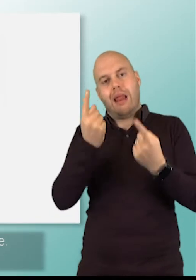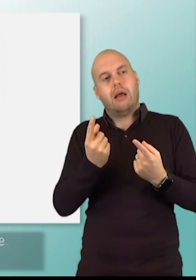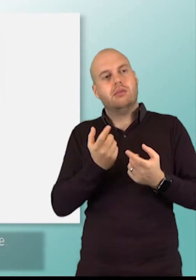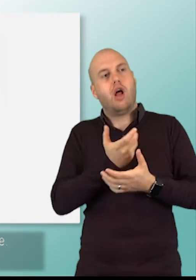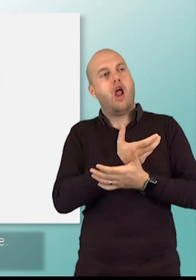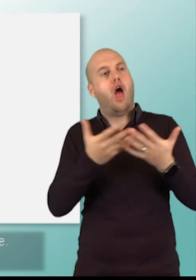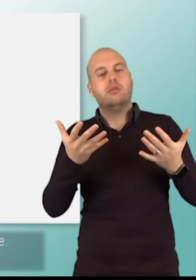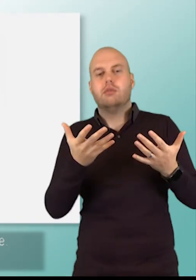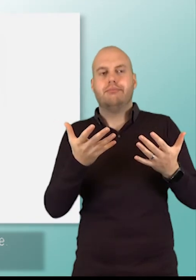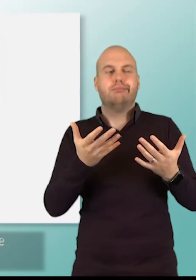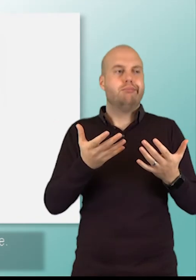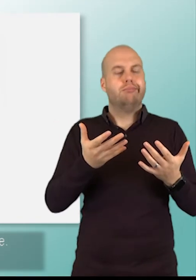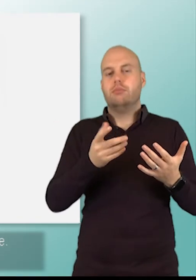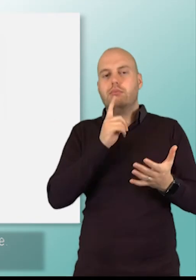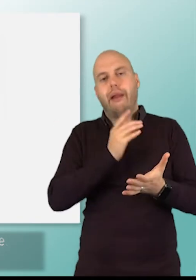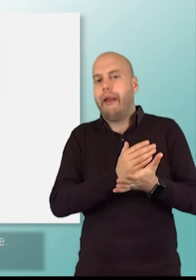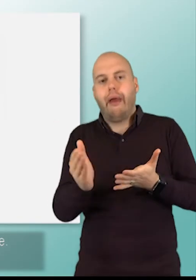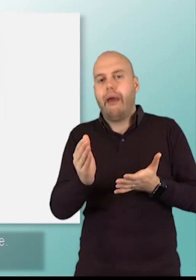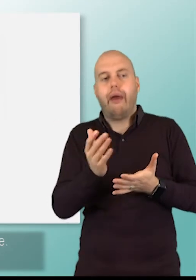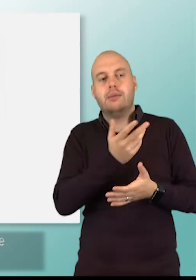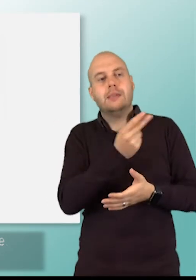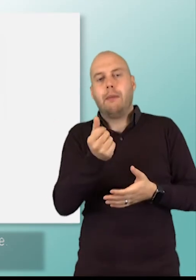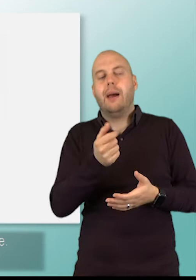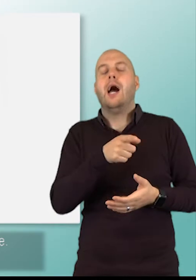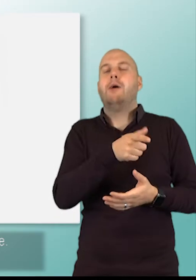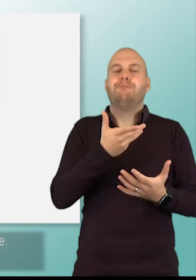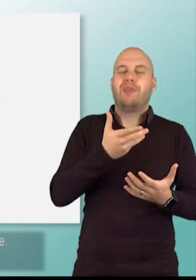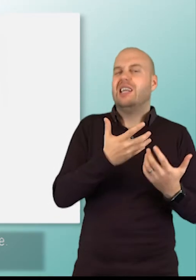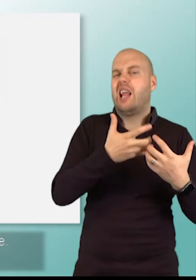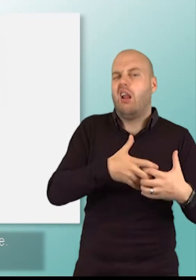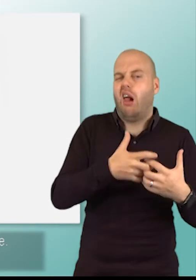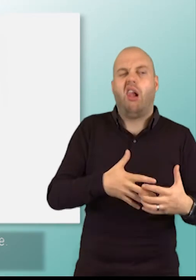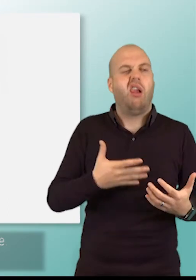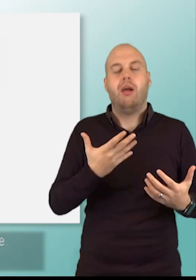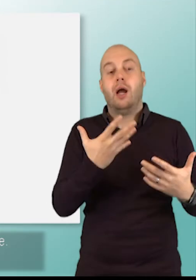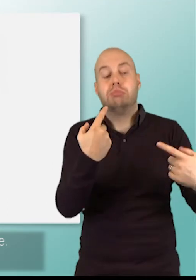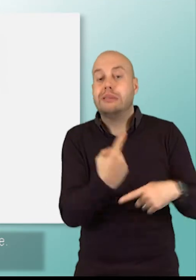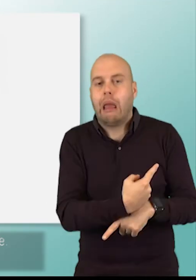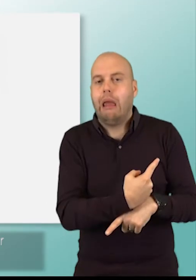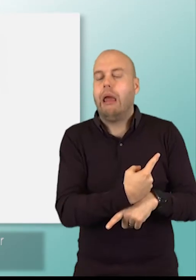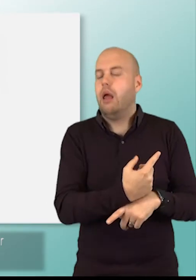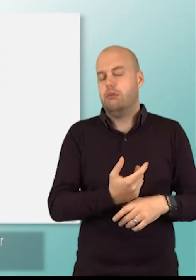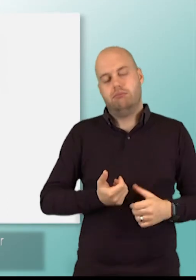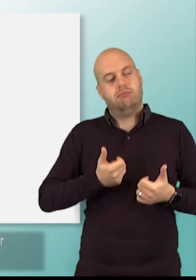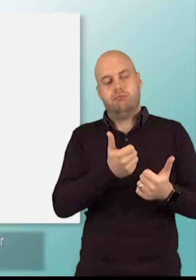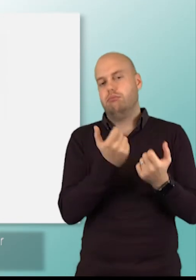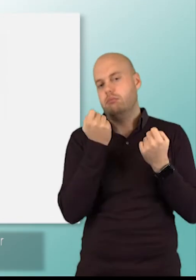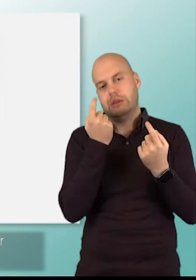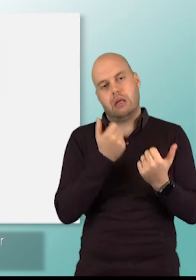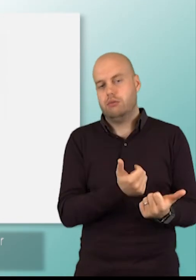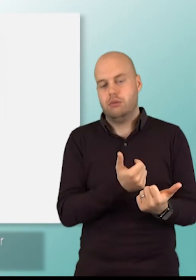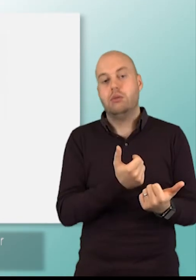that there's all sorts of non-compliance. Some of it is fairly innocent and technical and